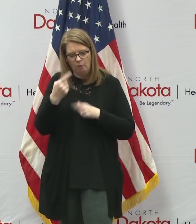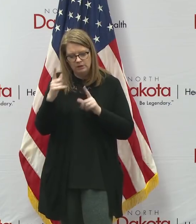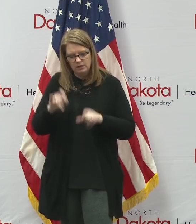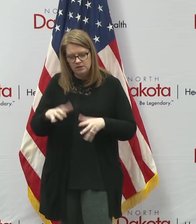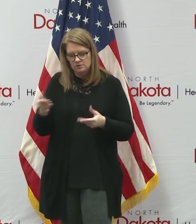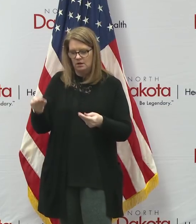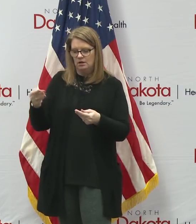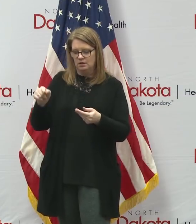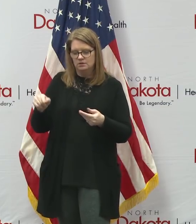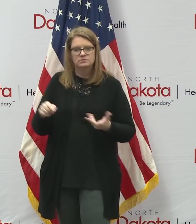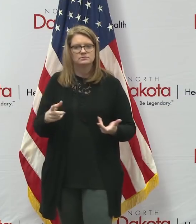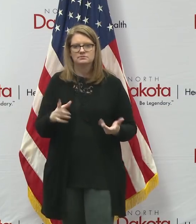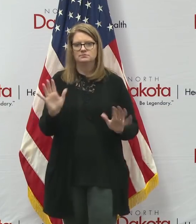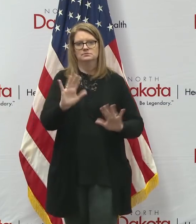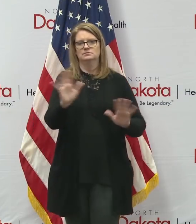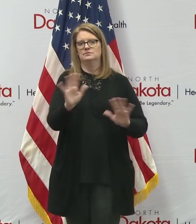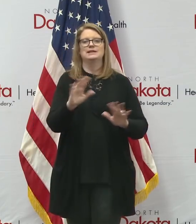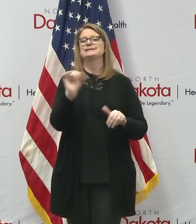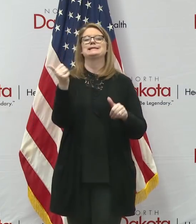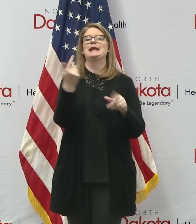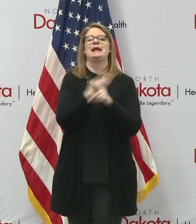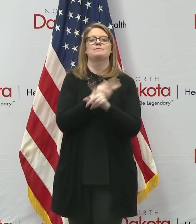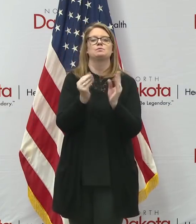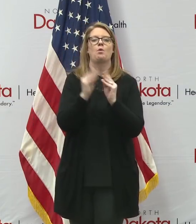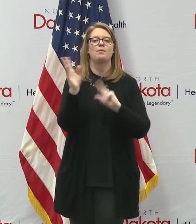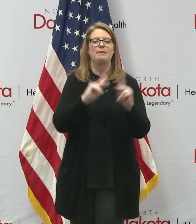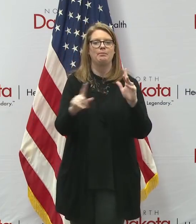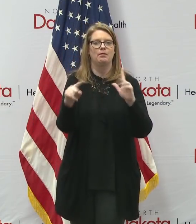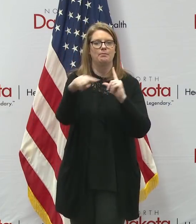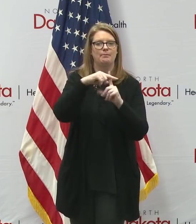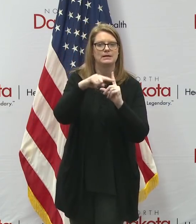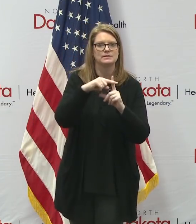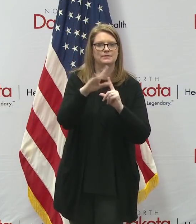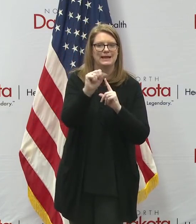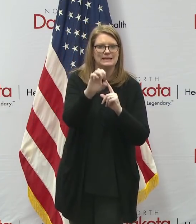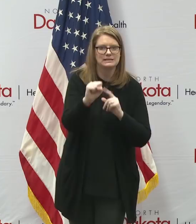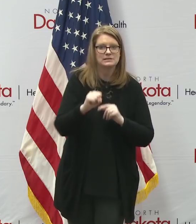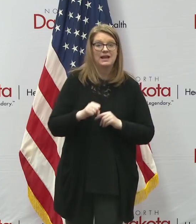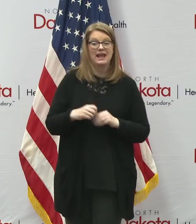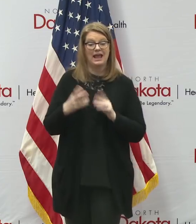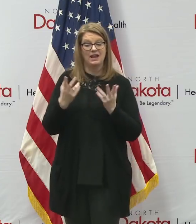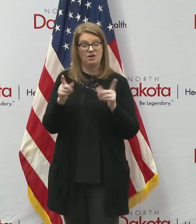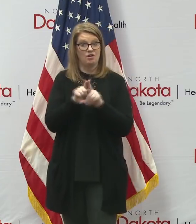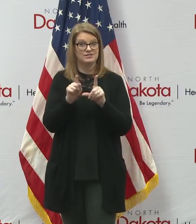assume there's 10 times more people out there than we know about, and the data's latent, those two things. So